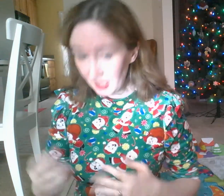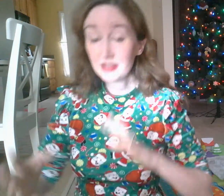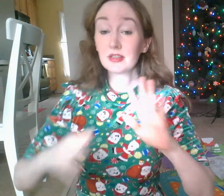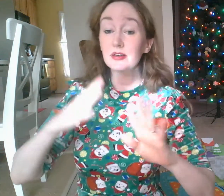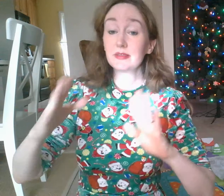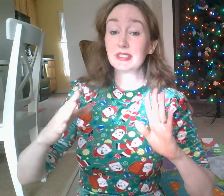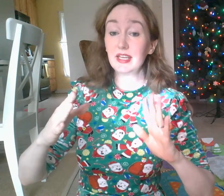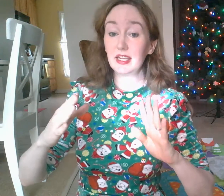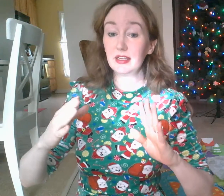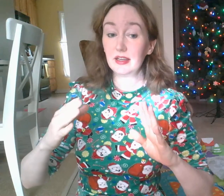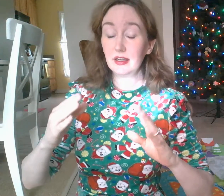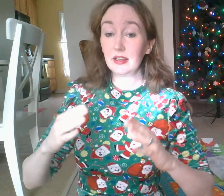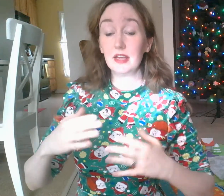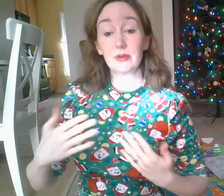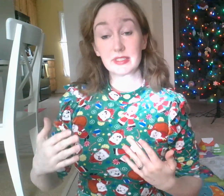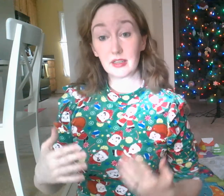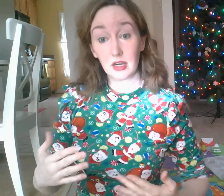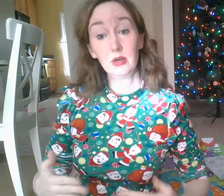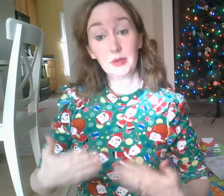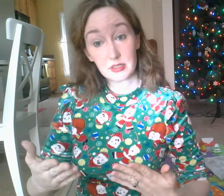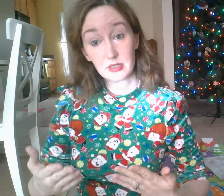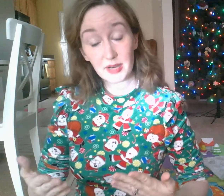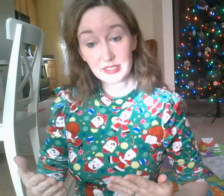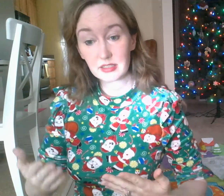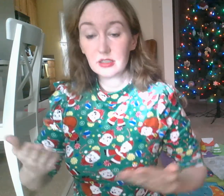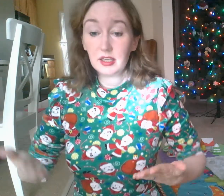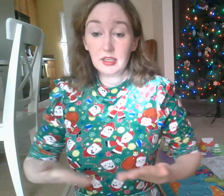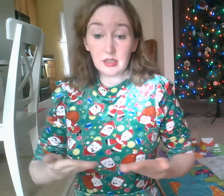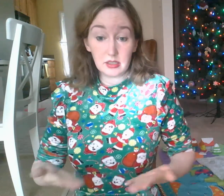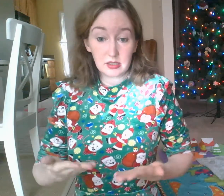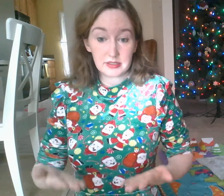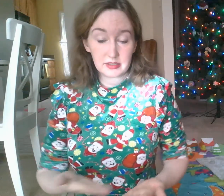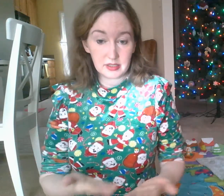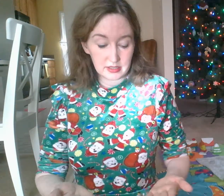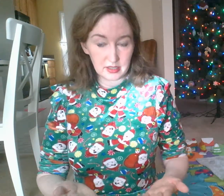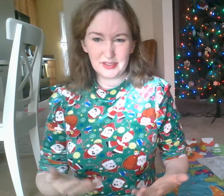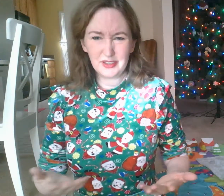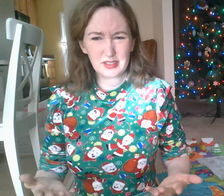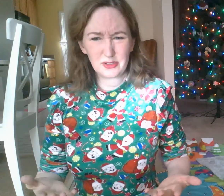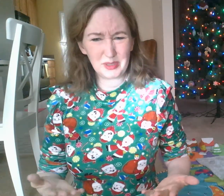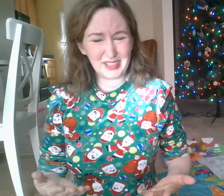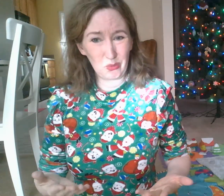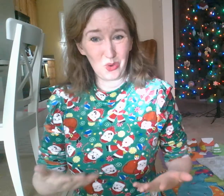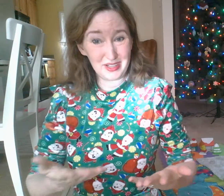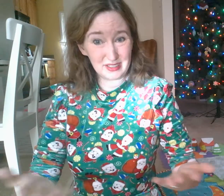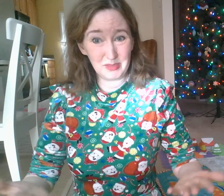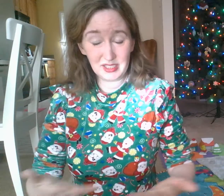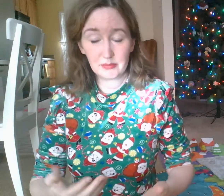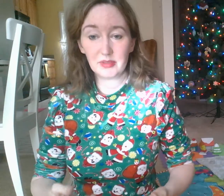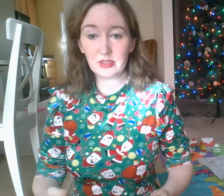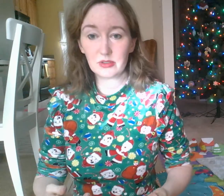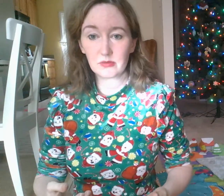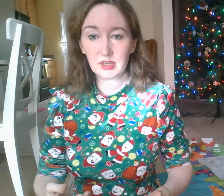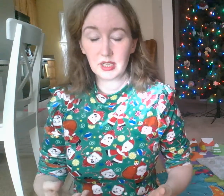and then on Christmas Day, if you want to say, oh, here's your present. Here, it's kind of, it looks a little bit like what to me, but you don't,